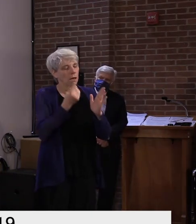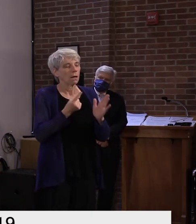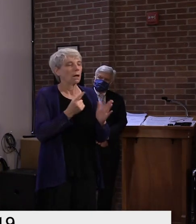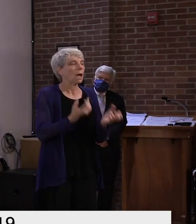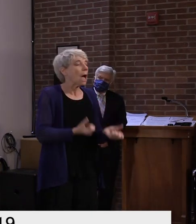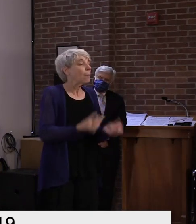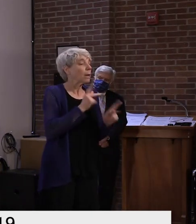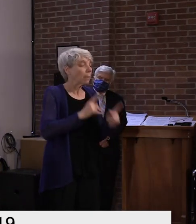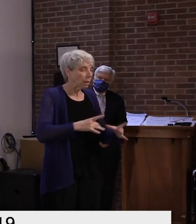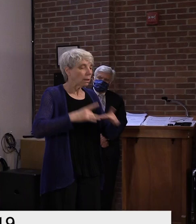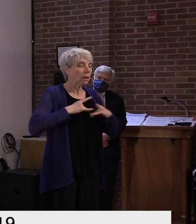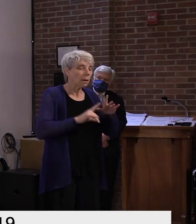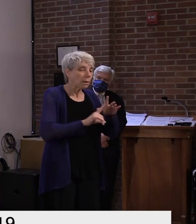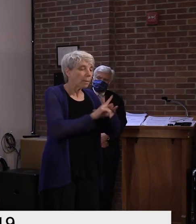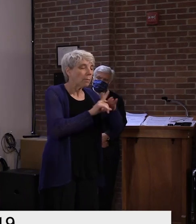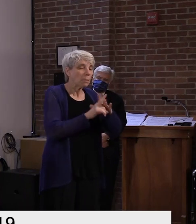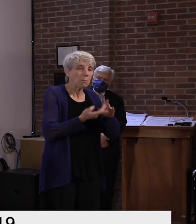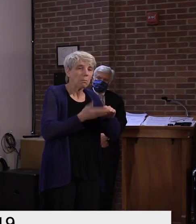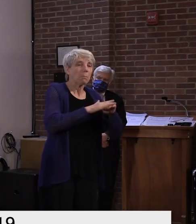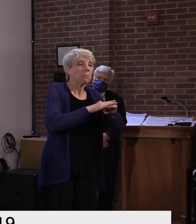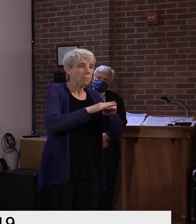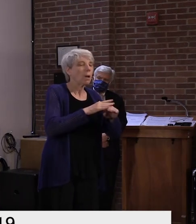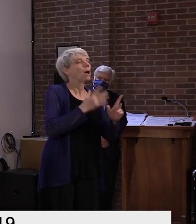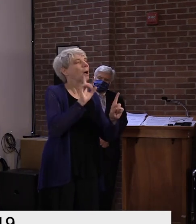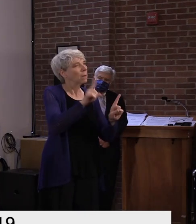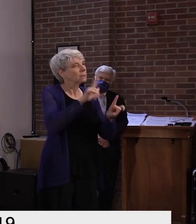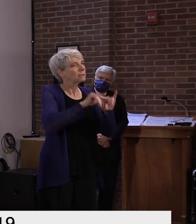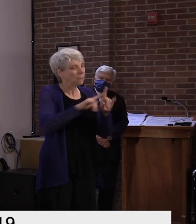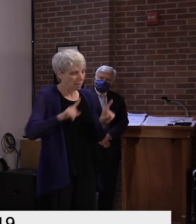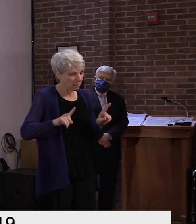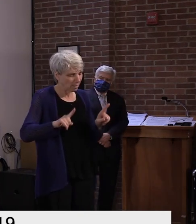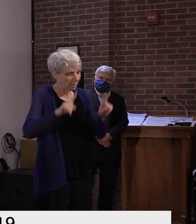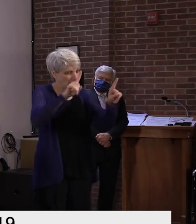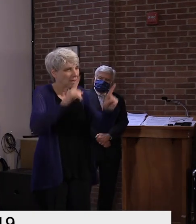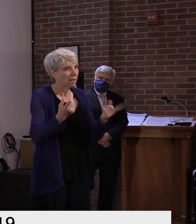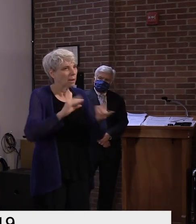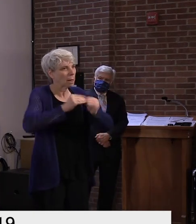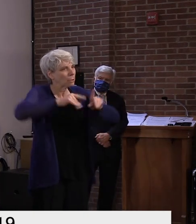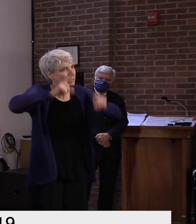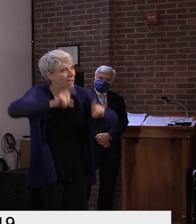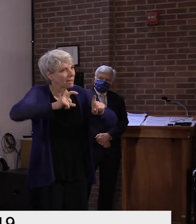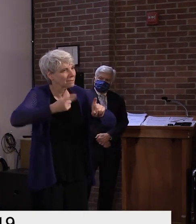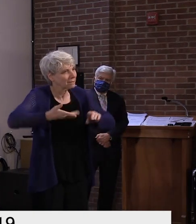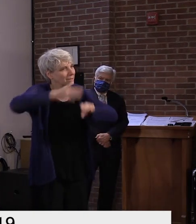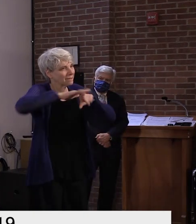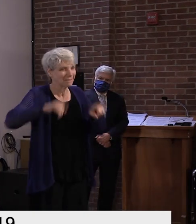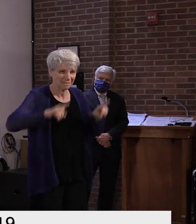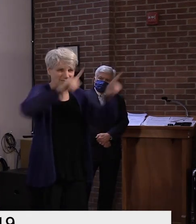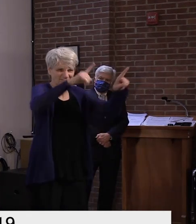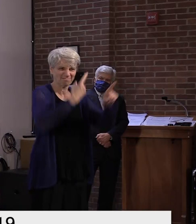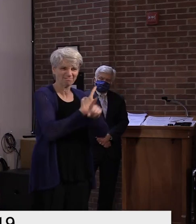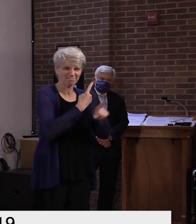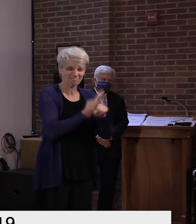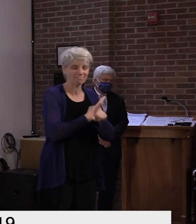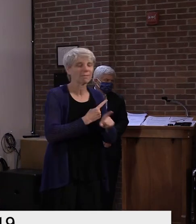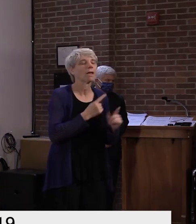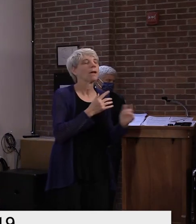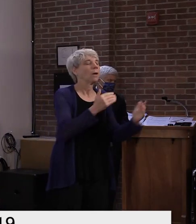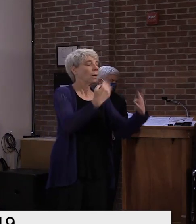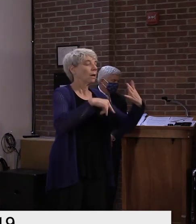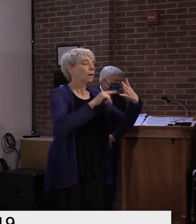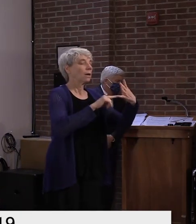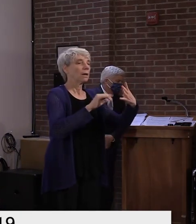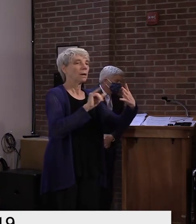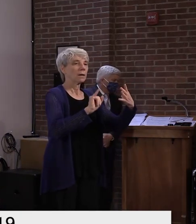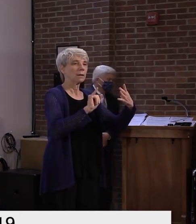the number of tests conducted this week also went up quite considerably. Looking at our ICU numbers, we see that we continue to